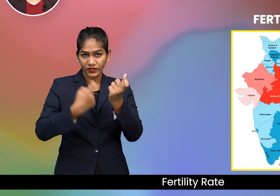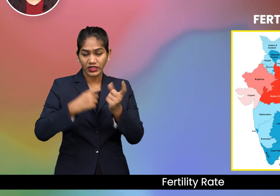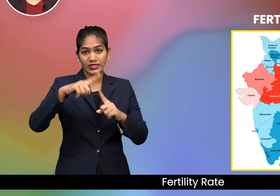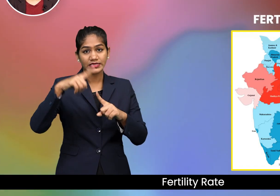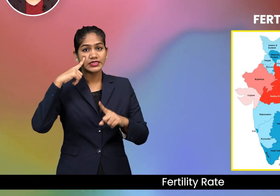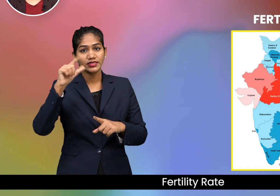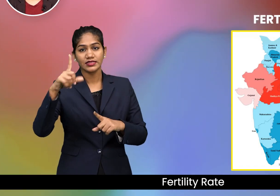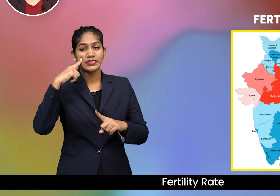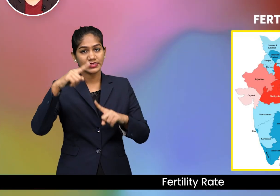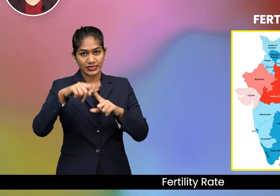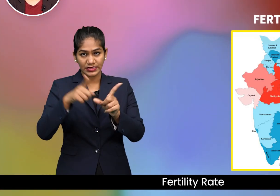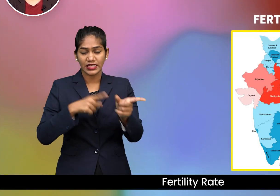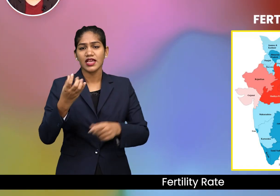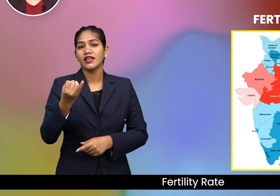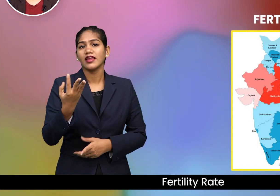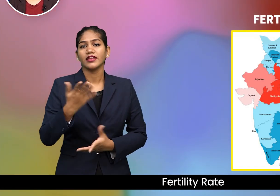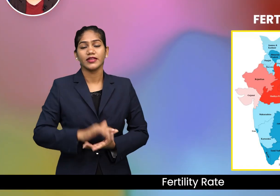Fertility rate.